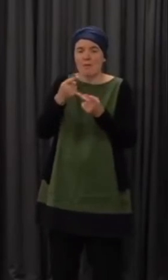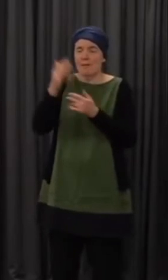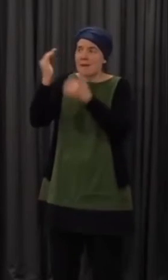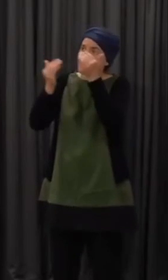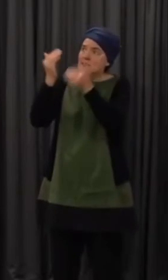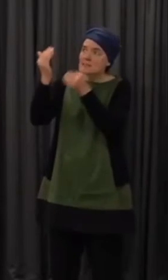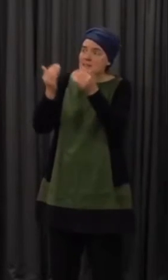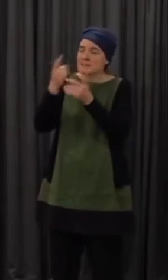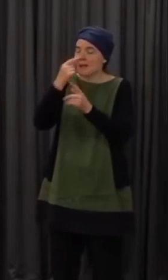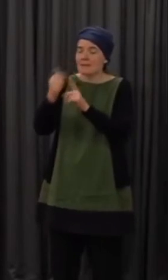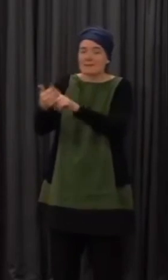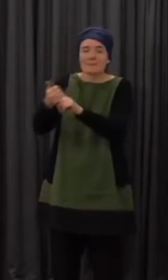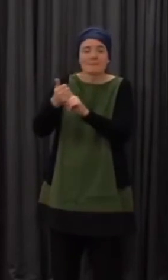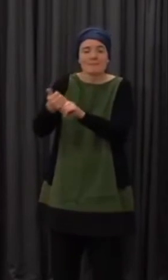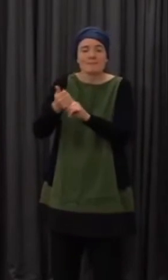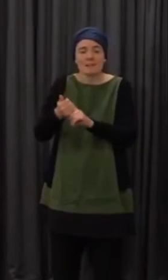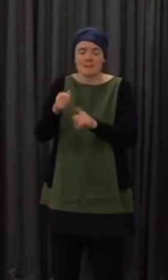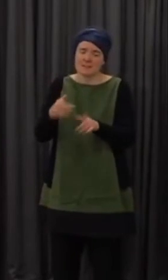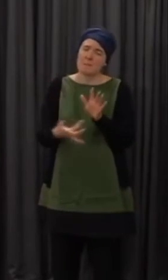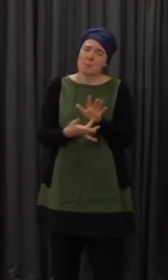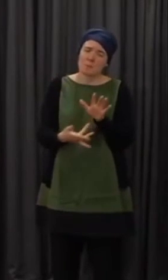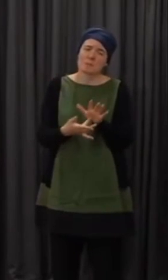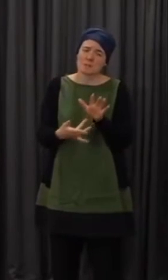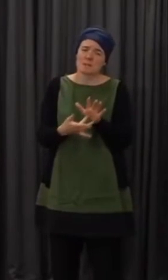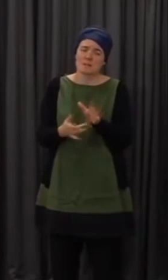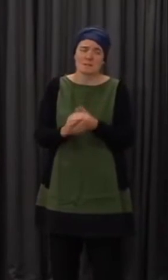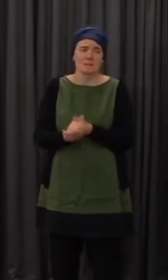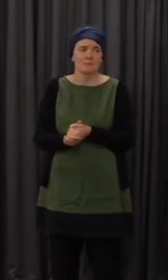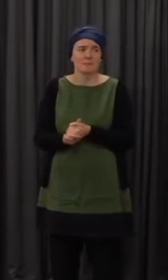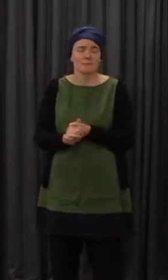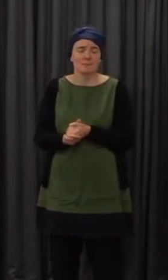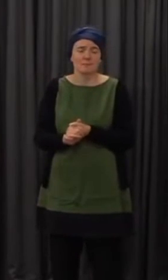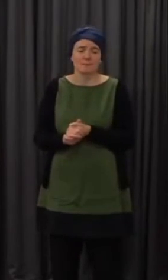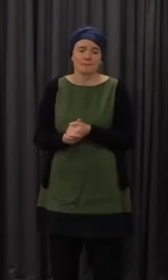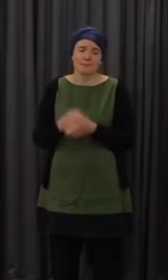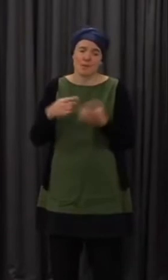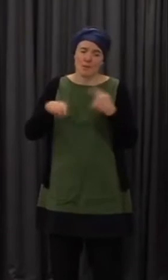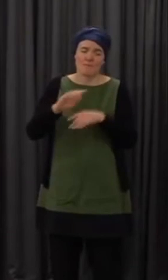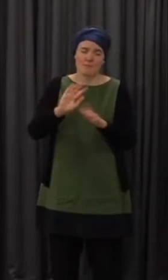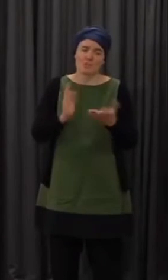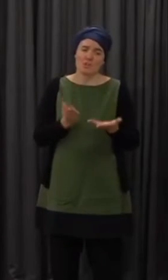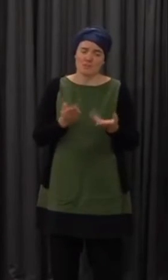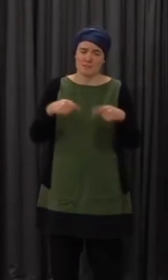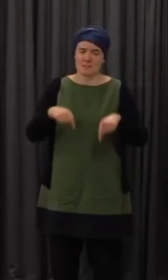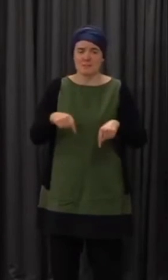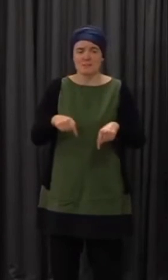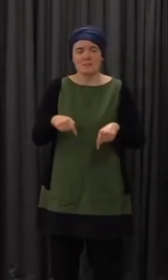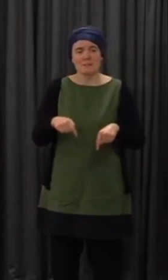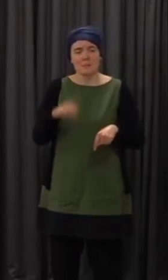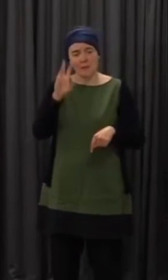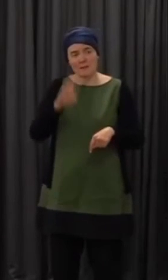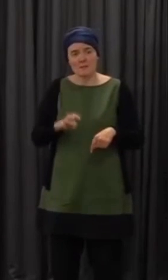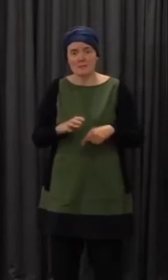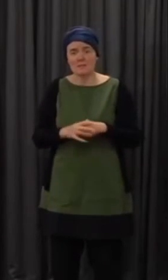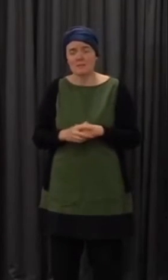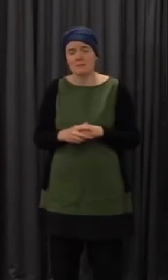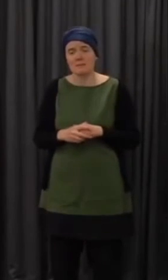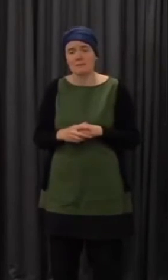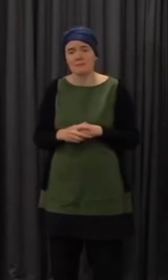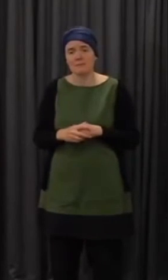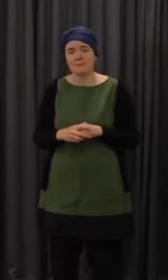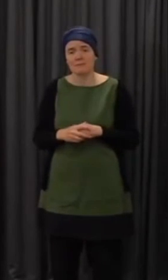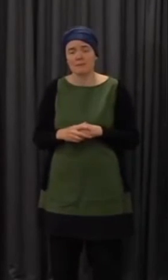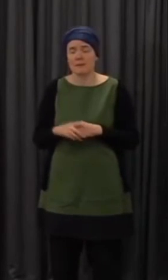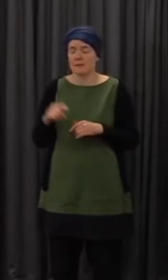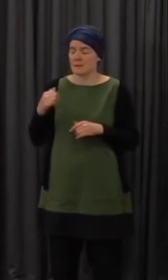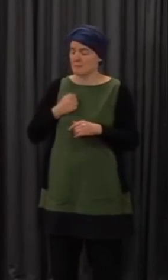gain advice is another very important part of the landscape of services we put in place in Wales. My